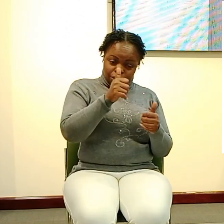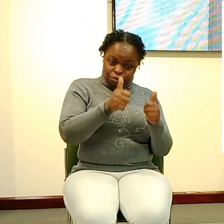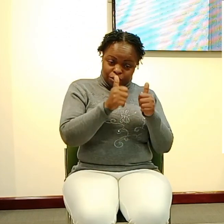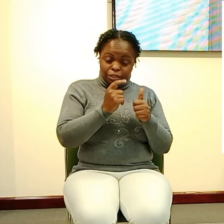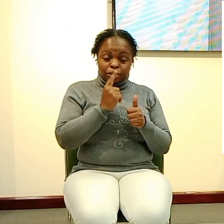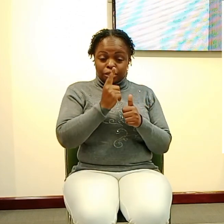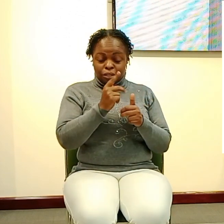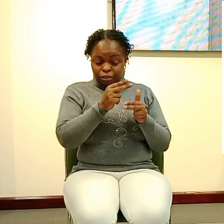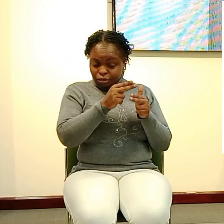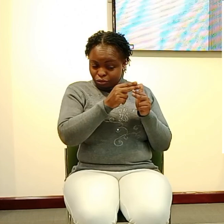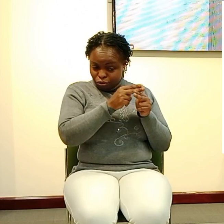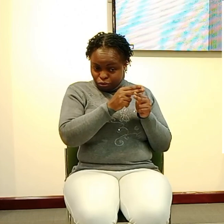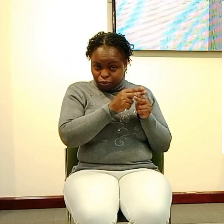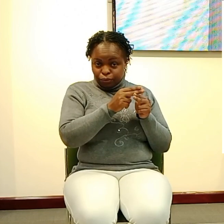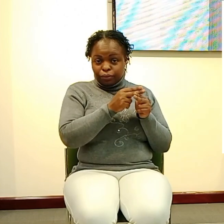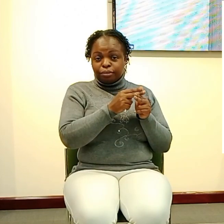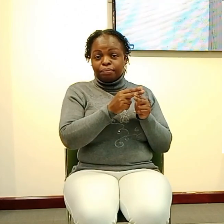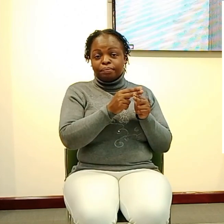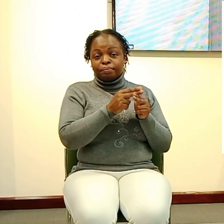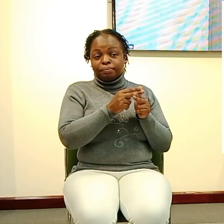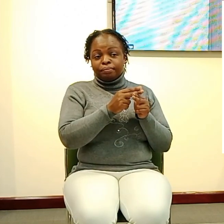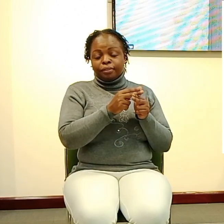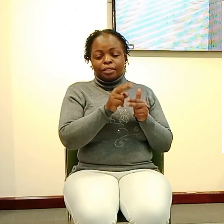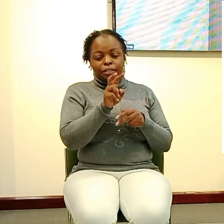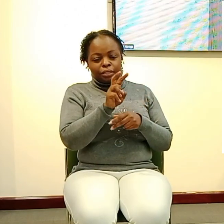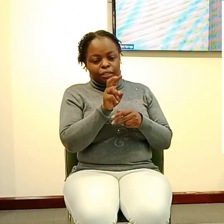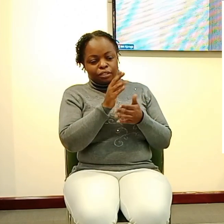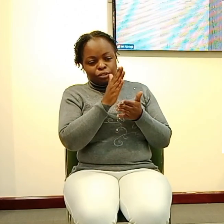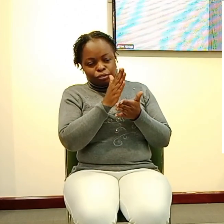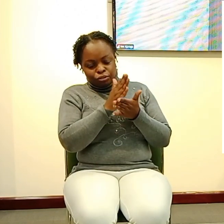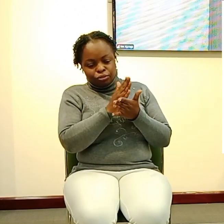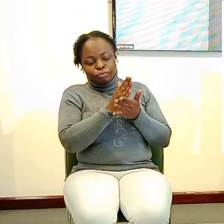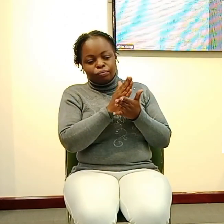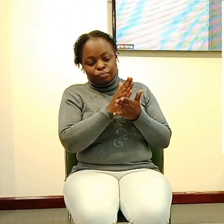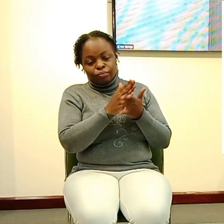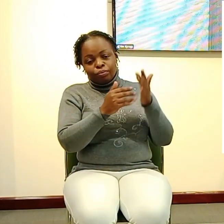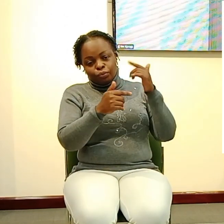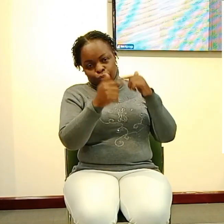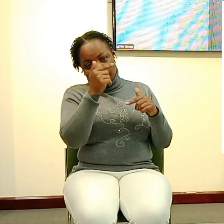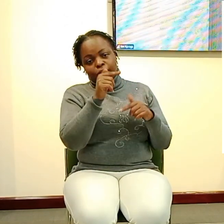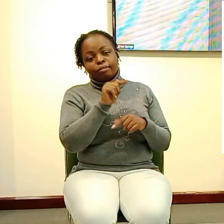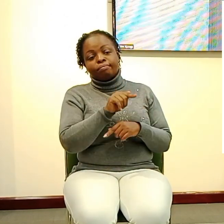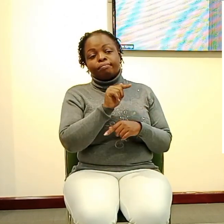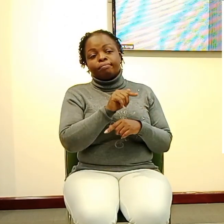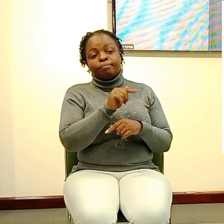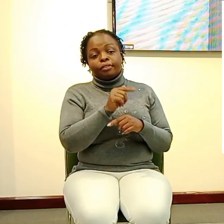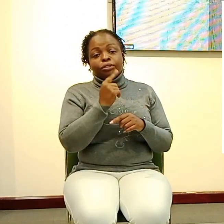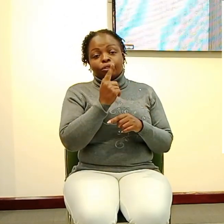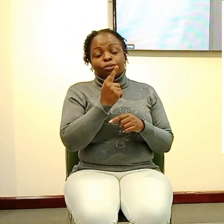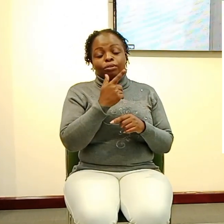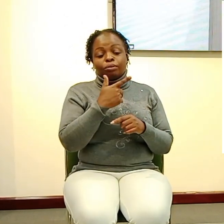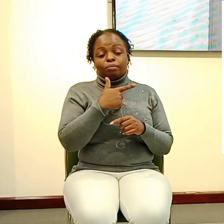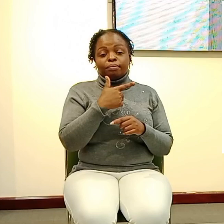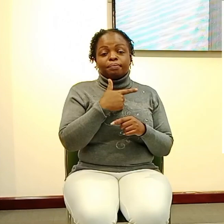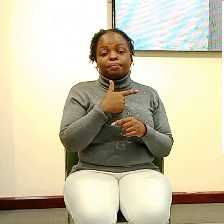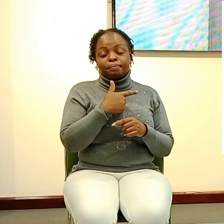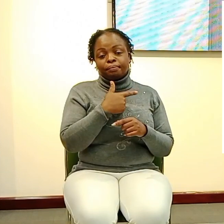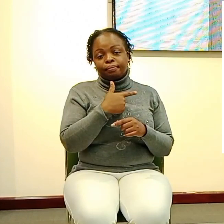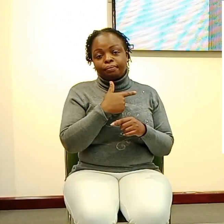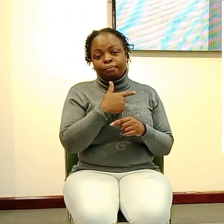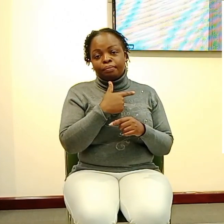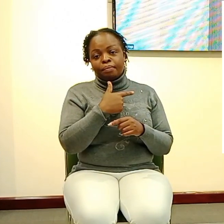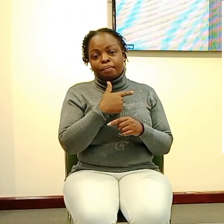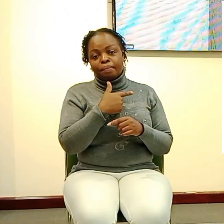very soon, we will see the real fruits of this journey. And so it is my